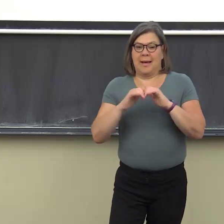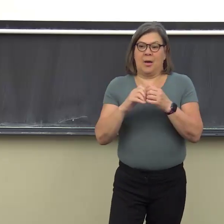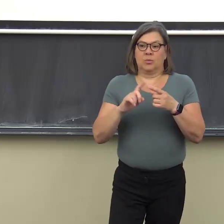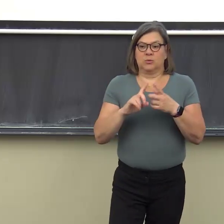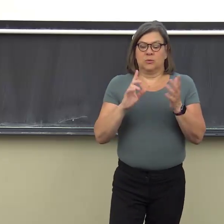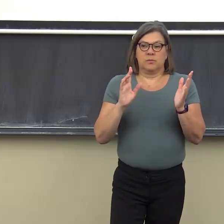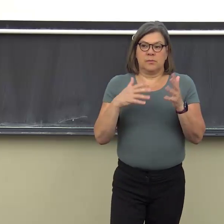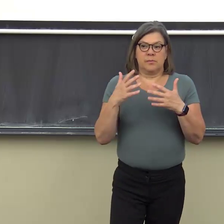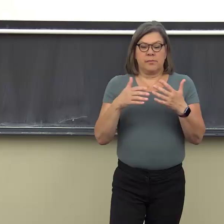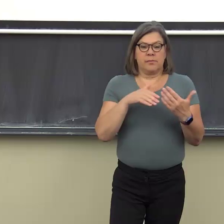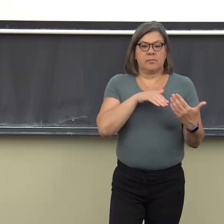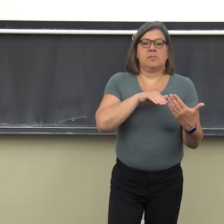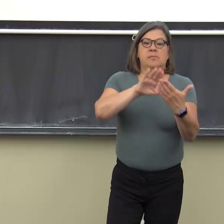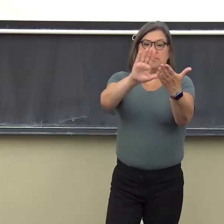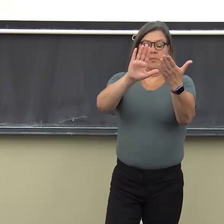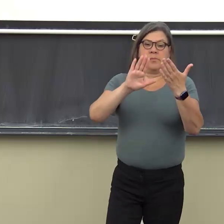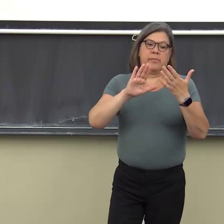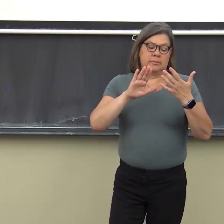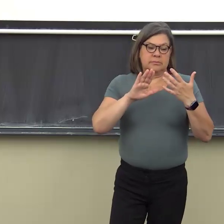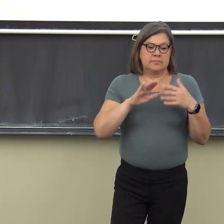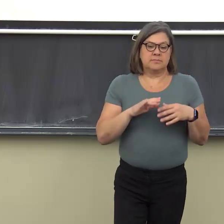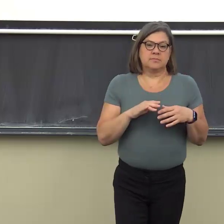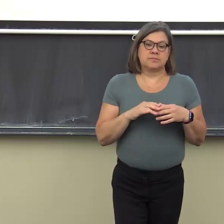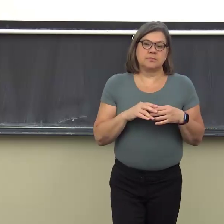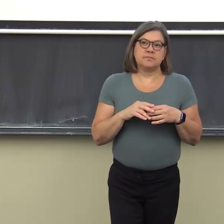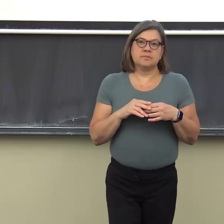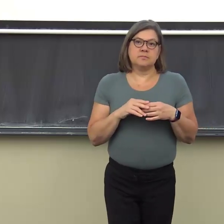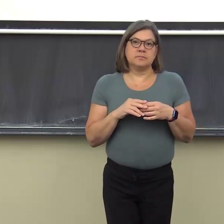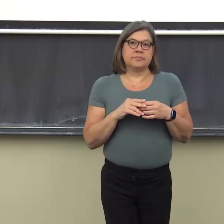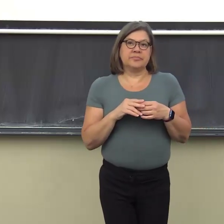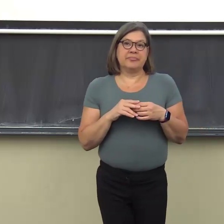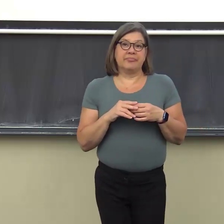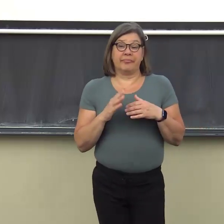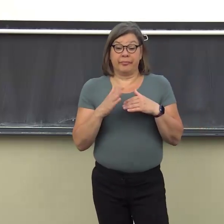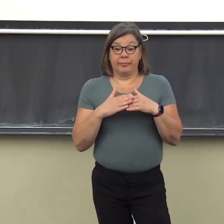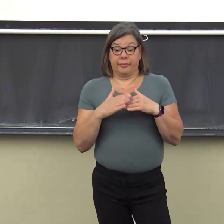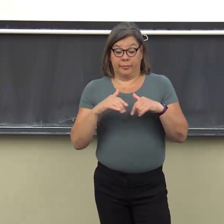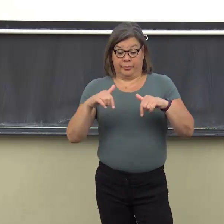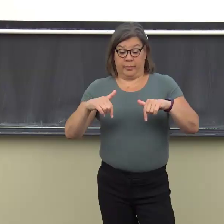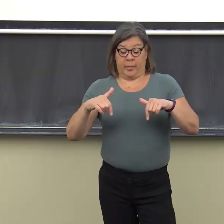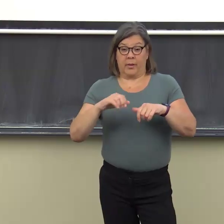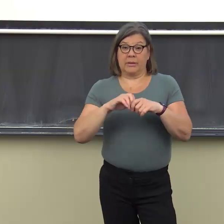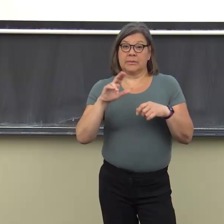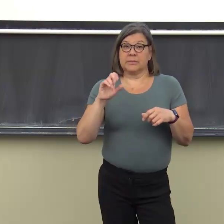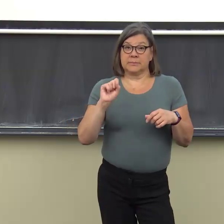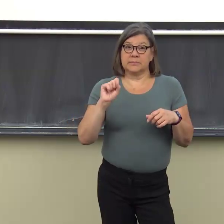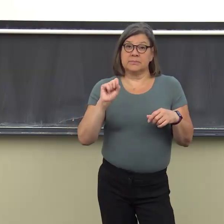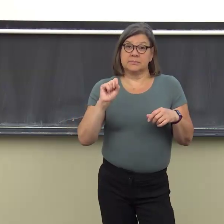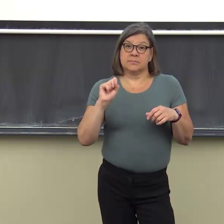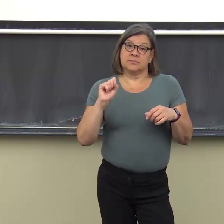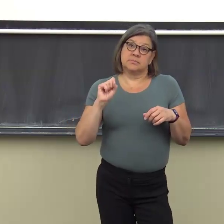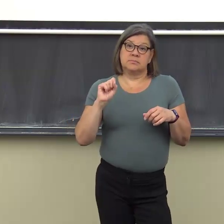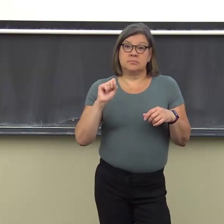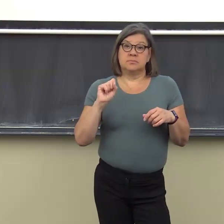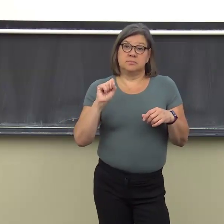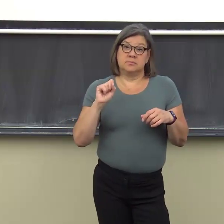start approaching. Because also I think at least here in the US right now, I can see a